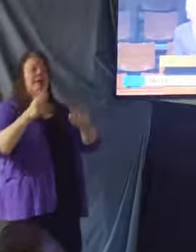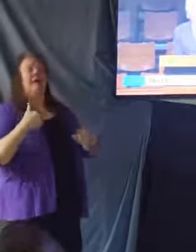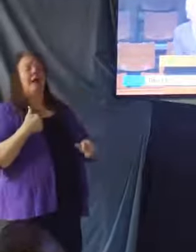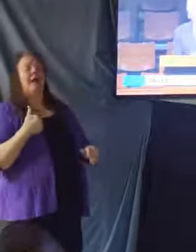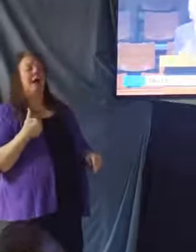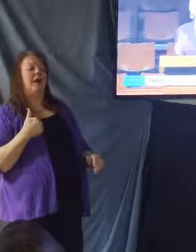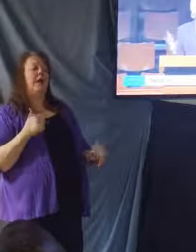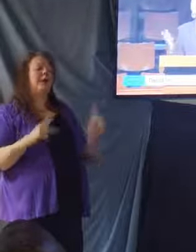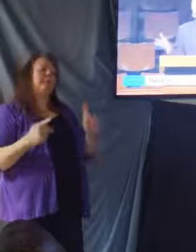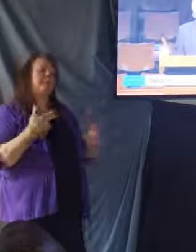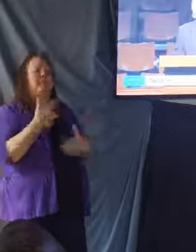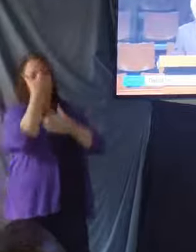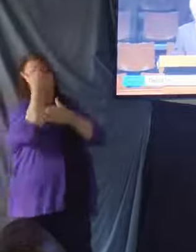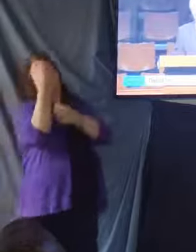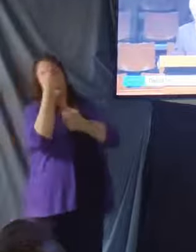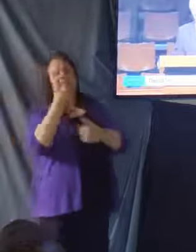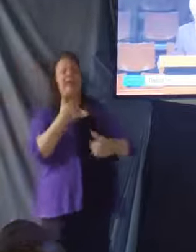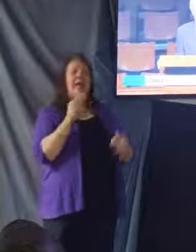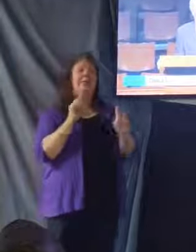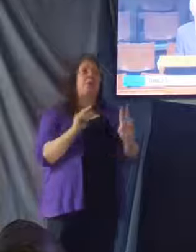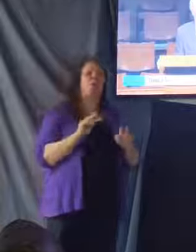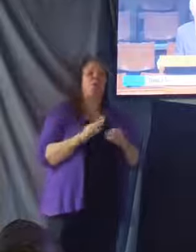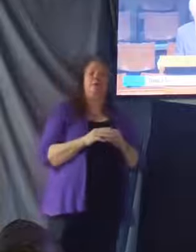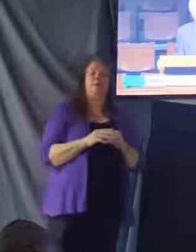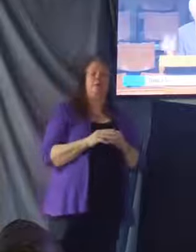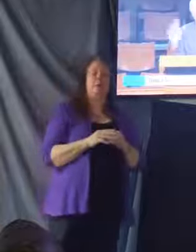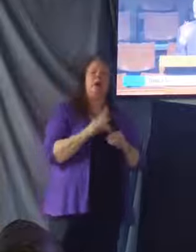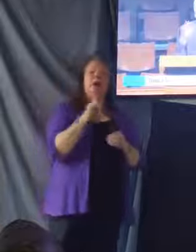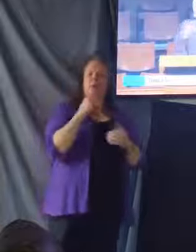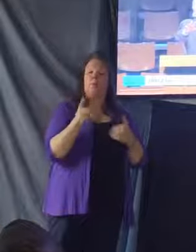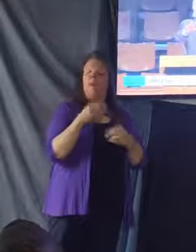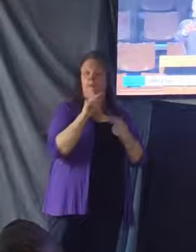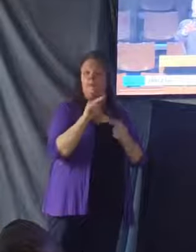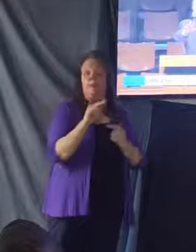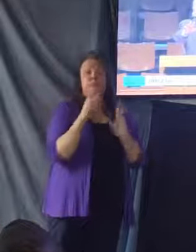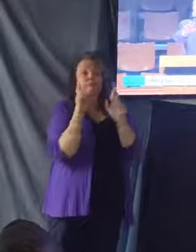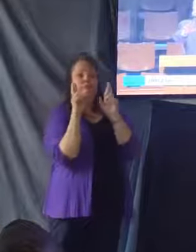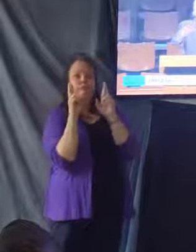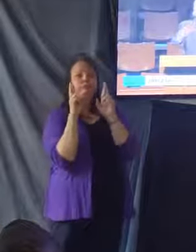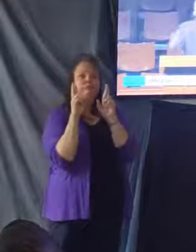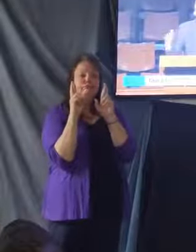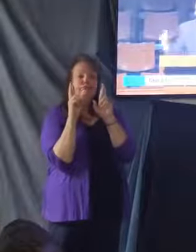are people of faith. We have hope. There's hope. We'll get through this.